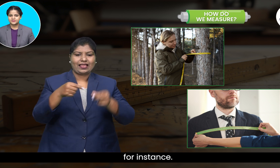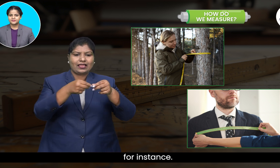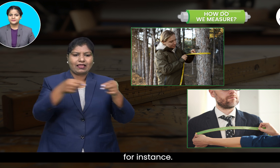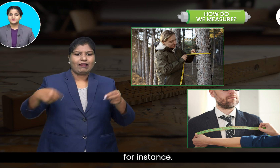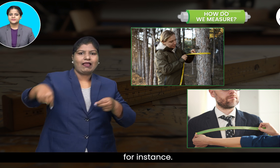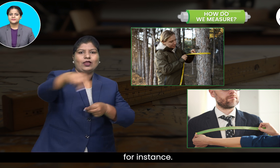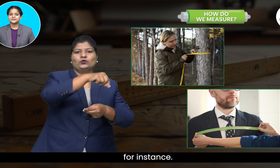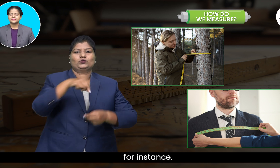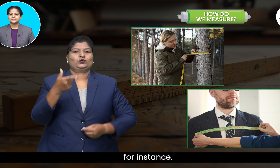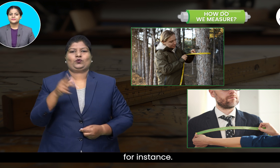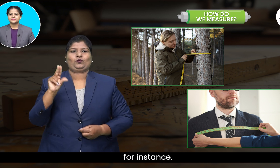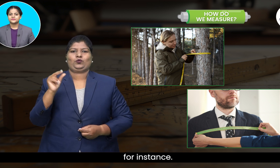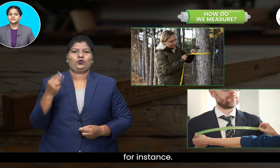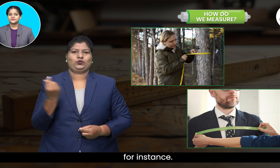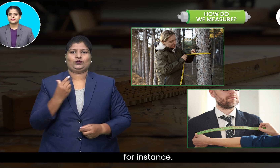instance.